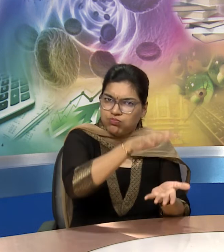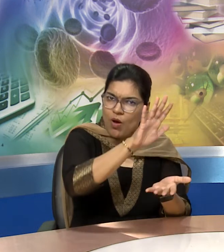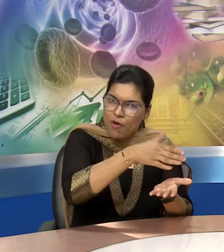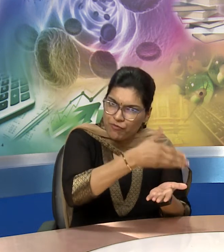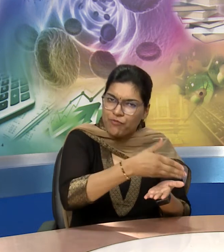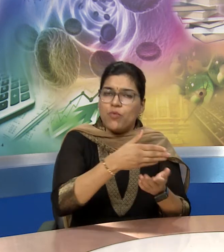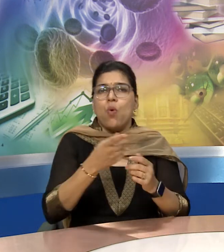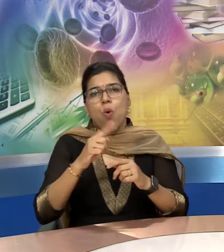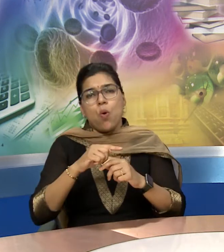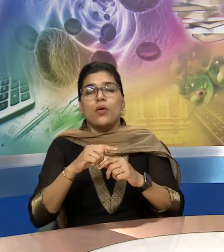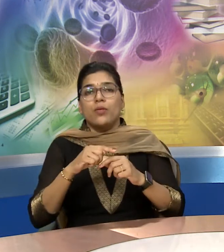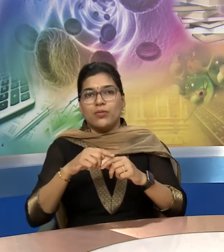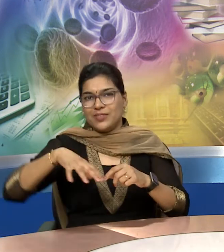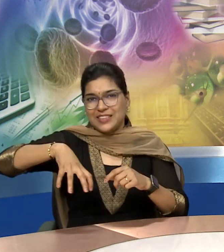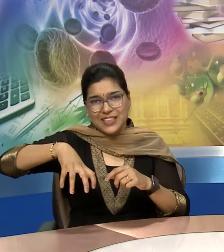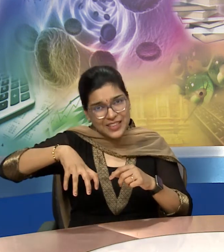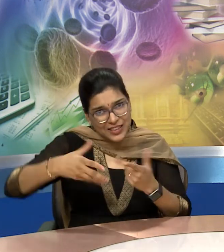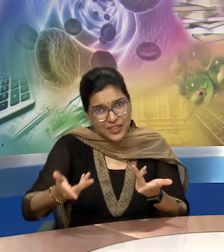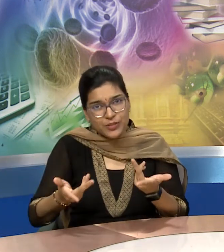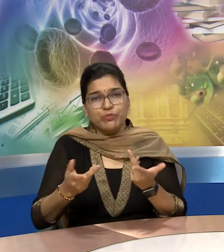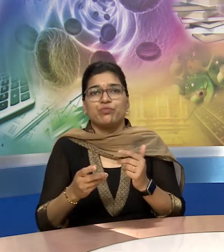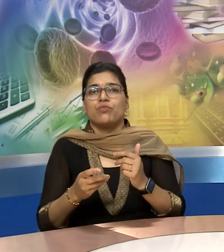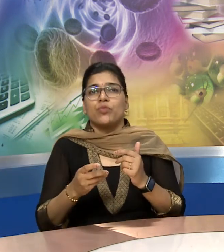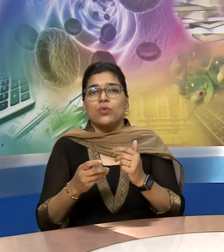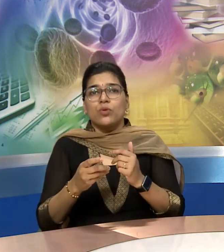So library is a place where we keep all these items